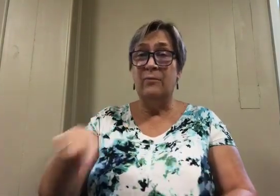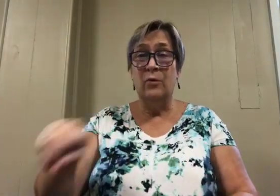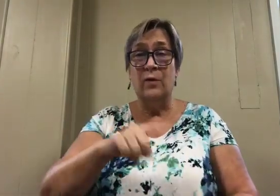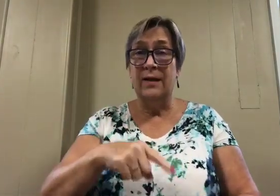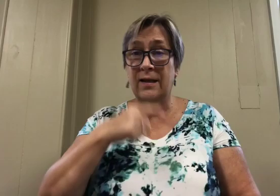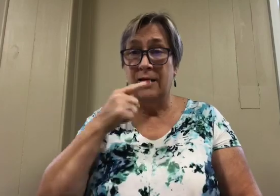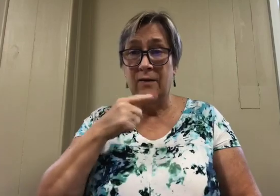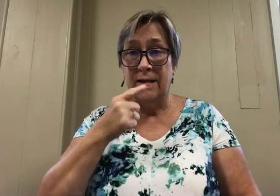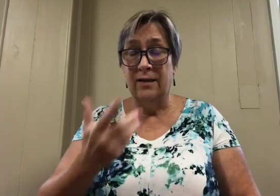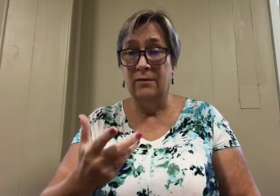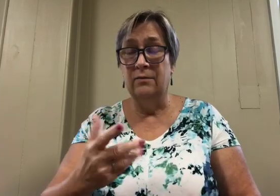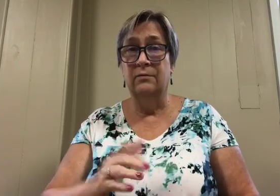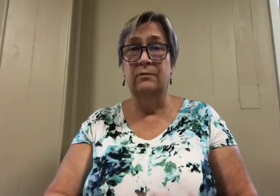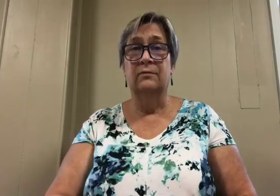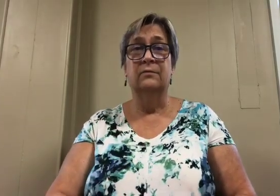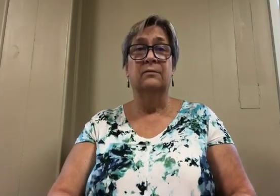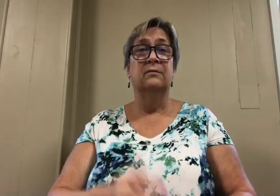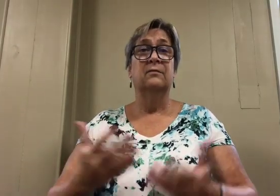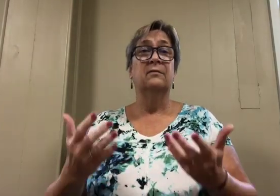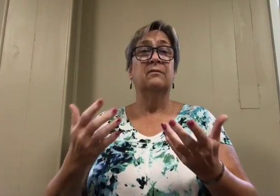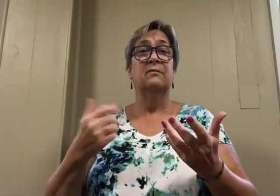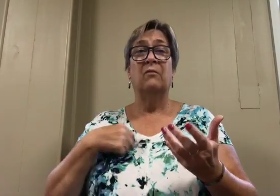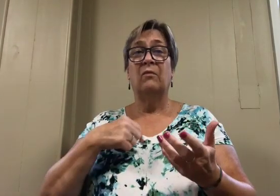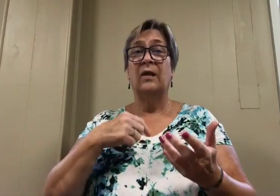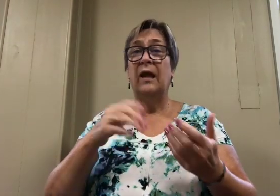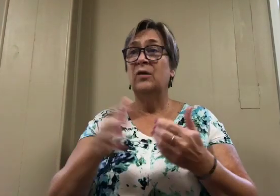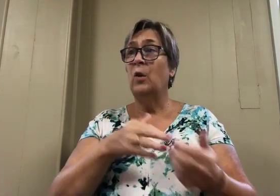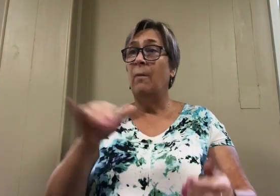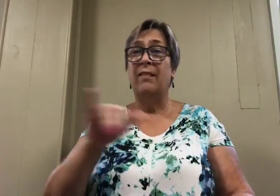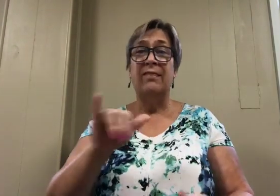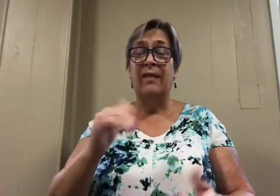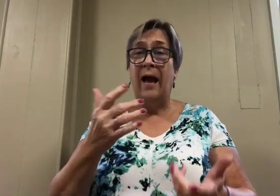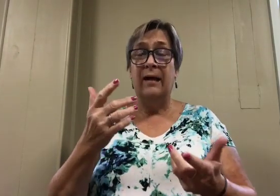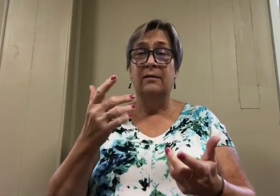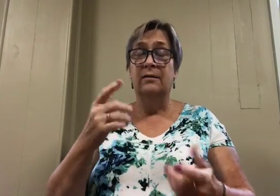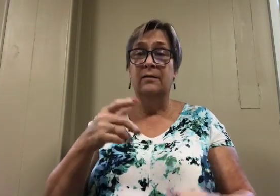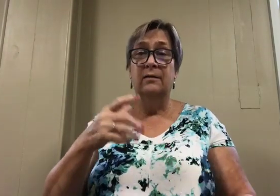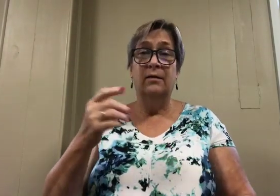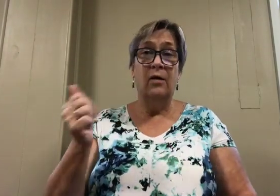everything in the same way that hearing persons can do it.